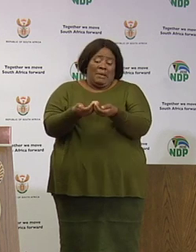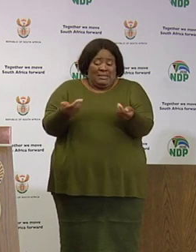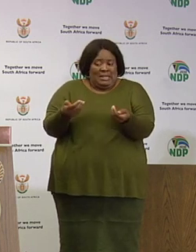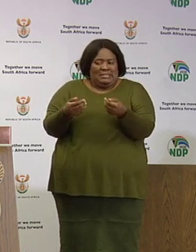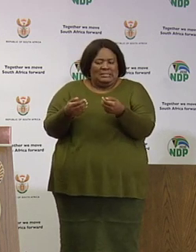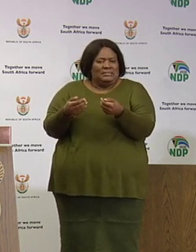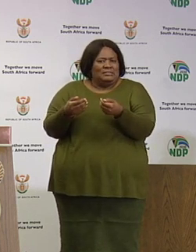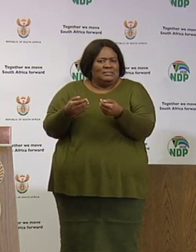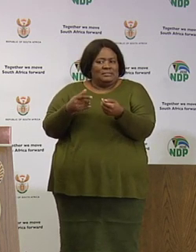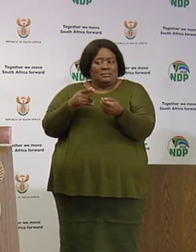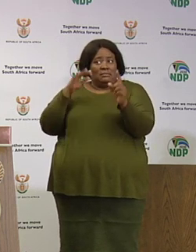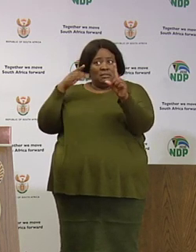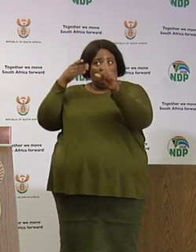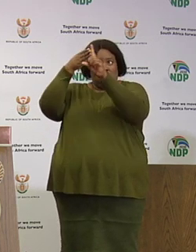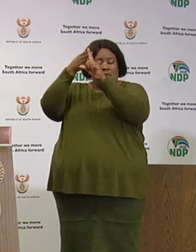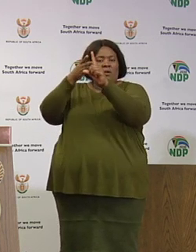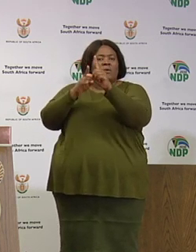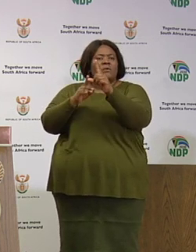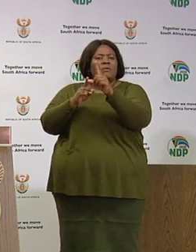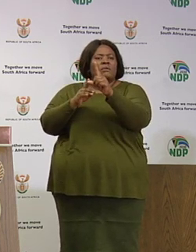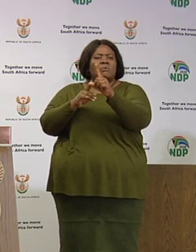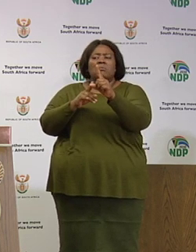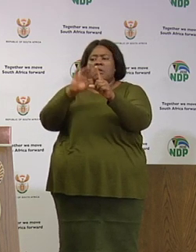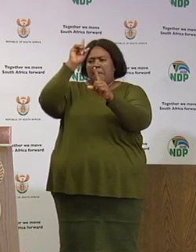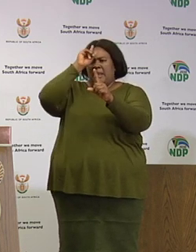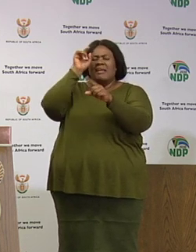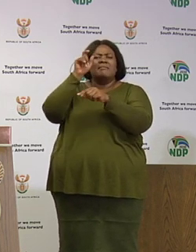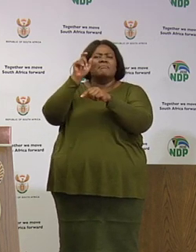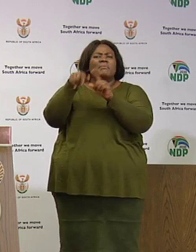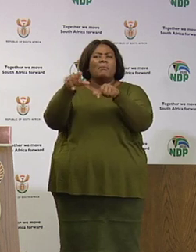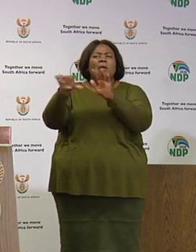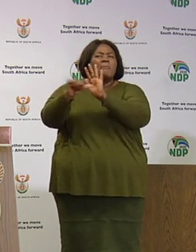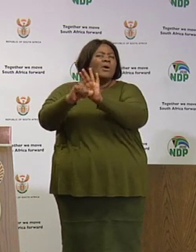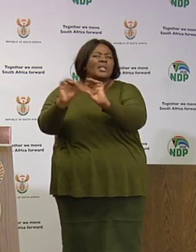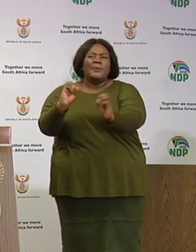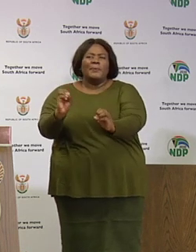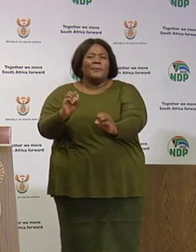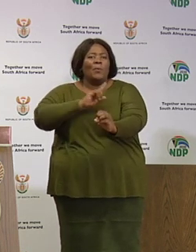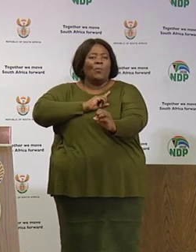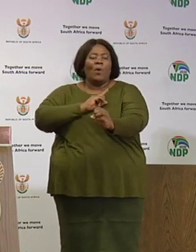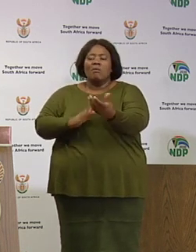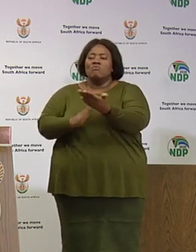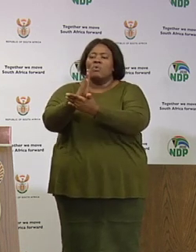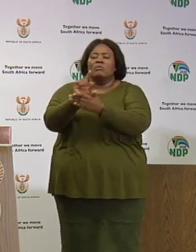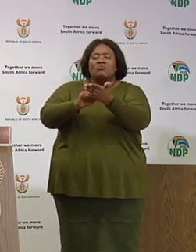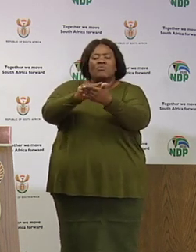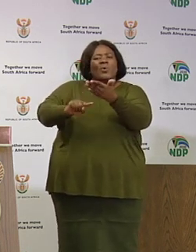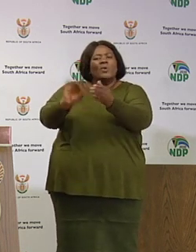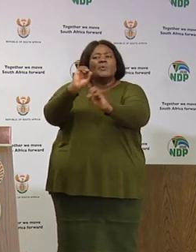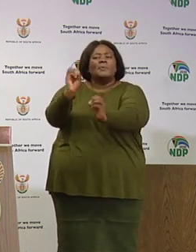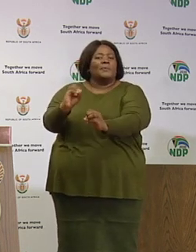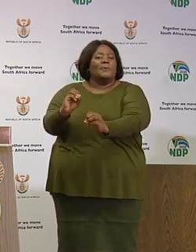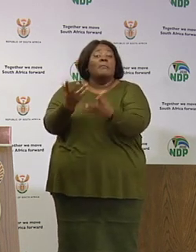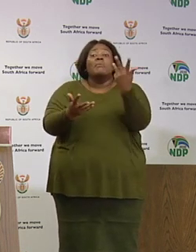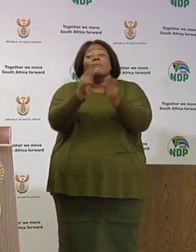was about rendering black people voiceless because they had no right to vote. Maybe those people who